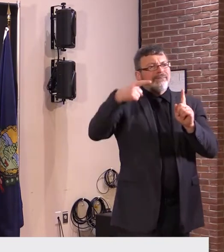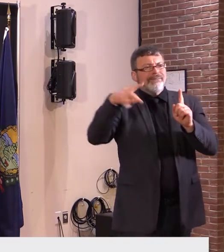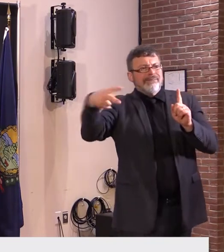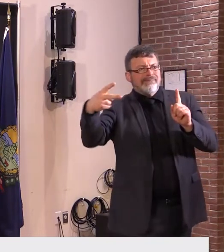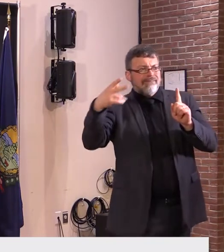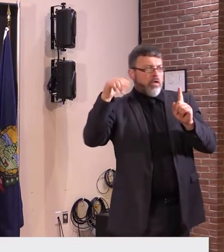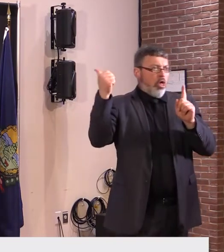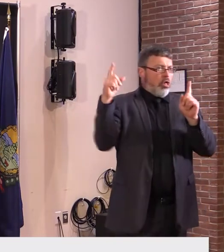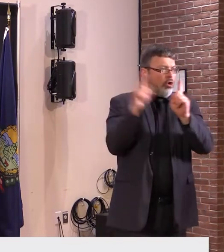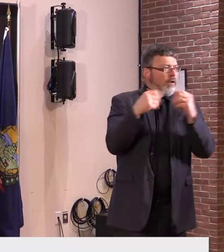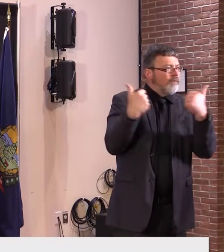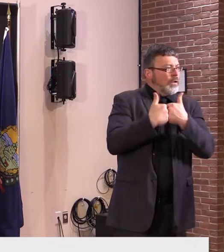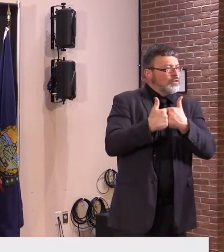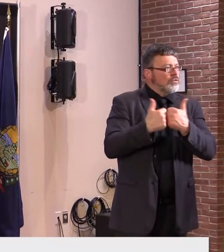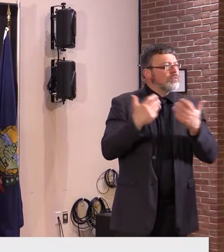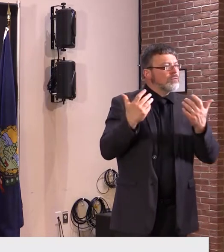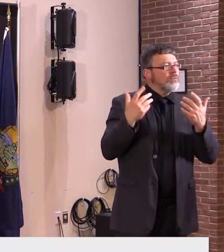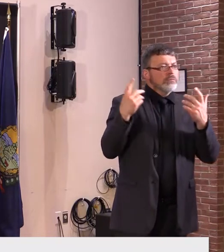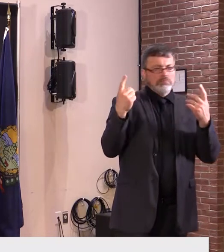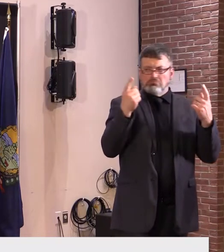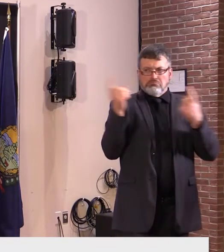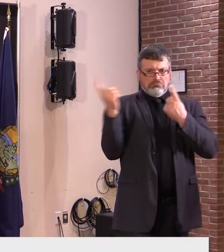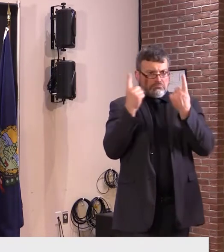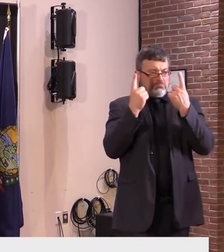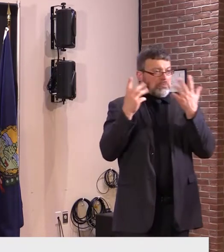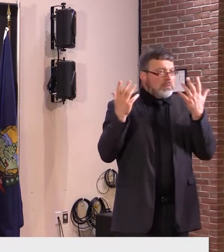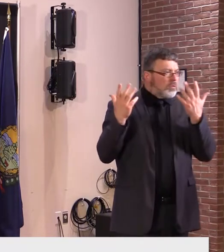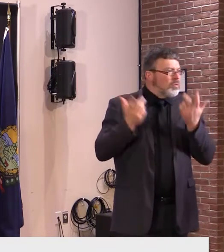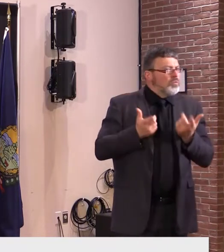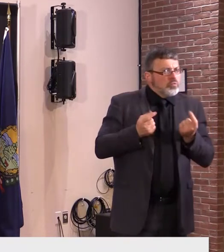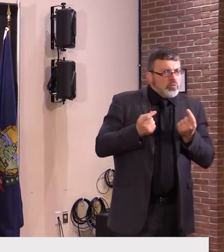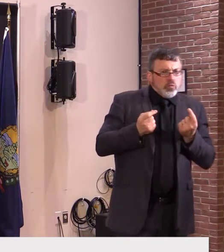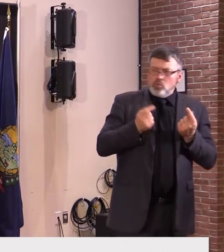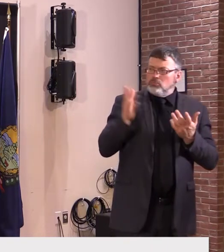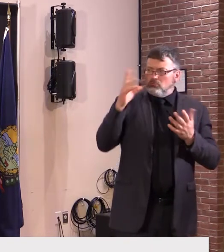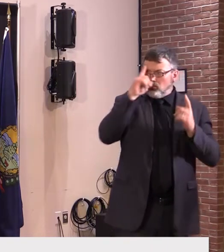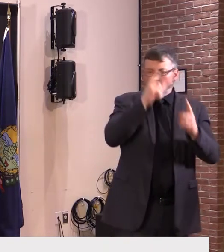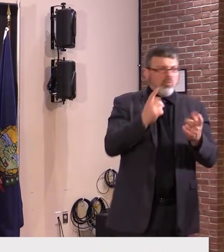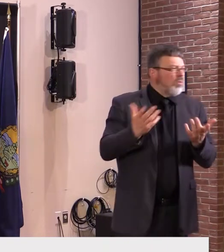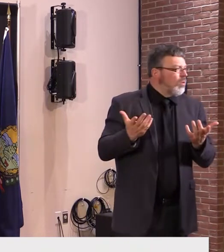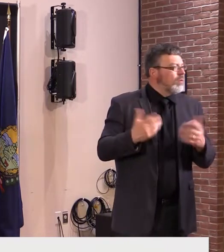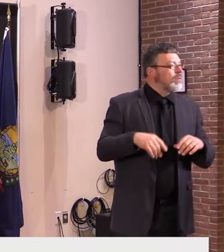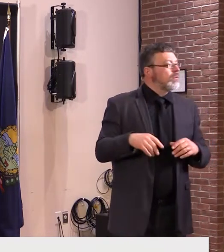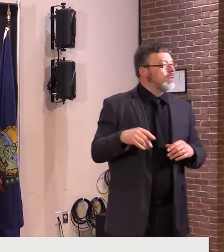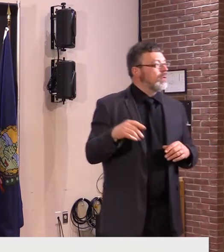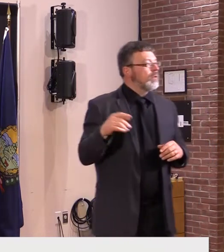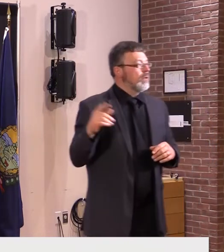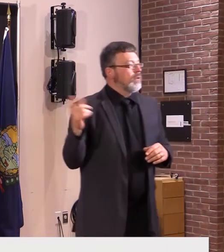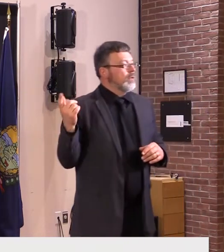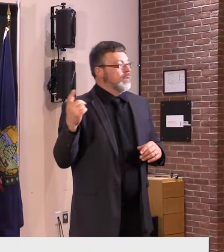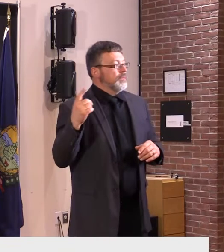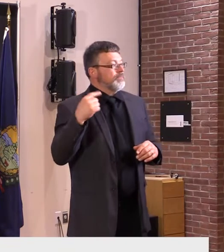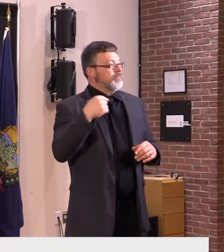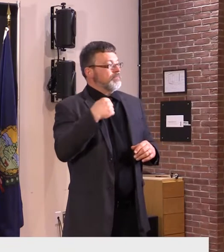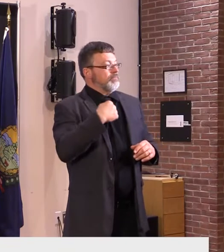talk about other candidates who are in the race. We still have a number of days to go. We'll see who else